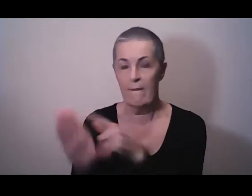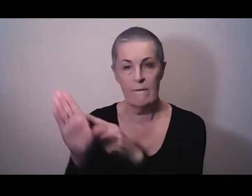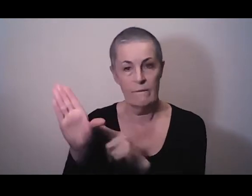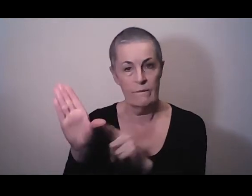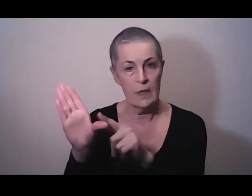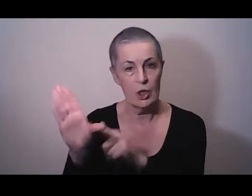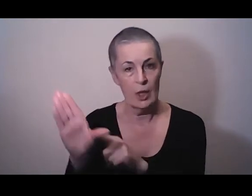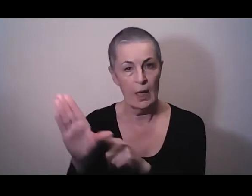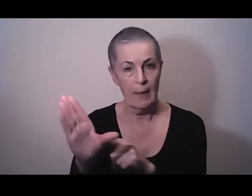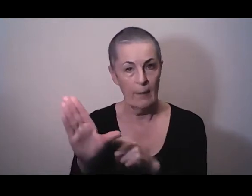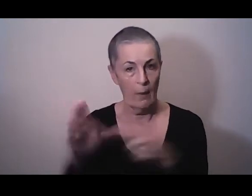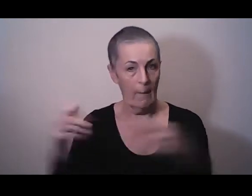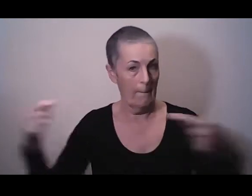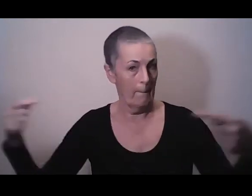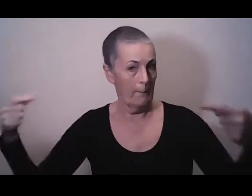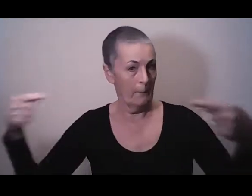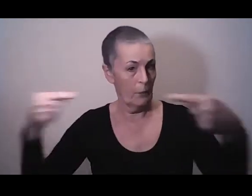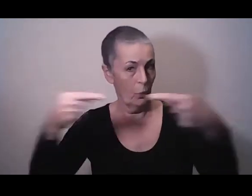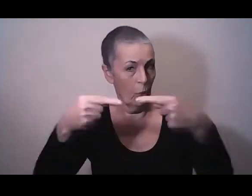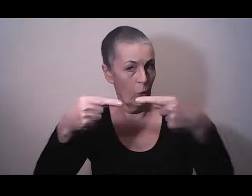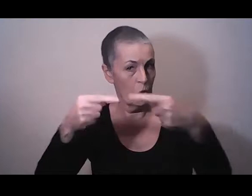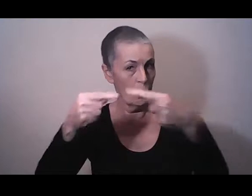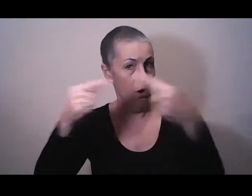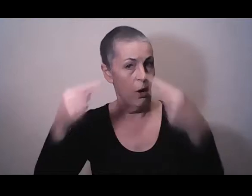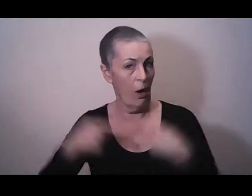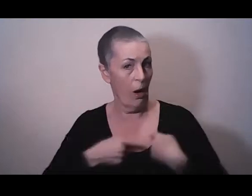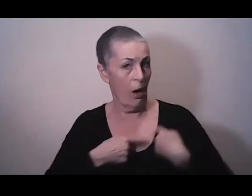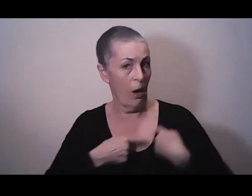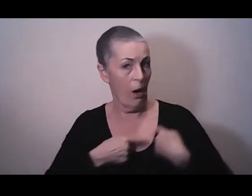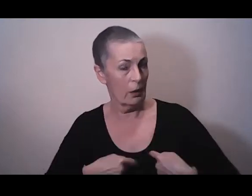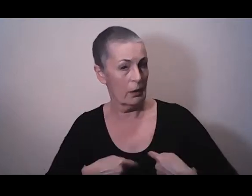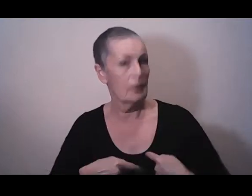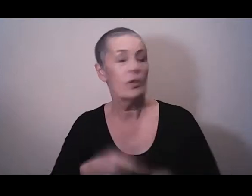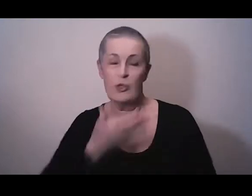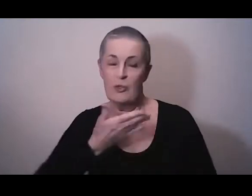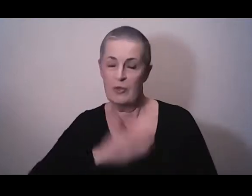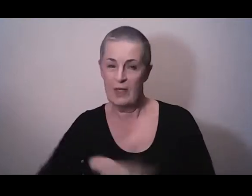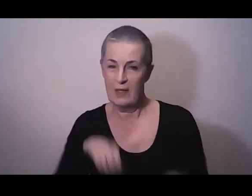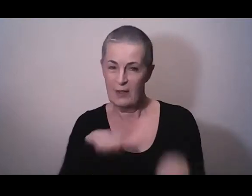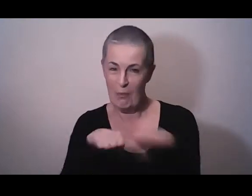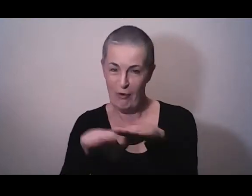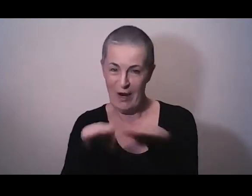your heart. I think it's just practice, copy me.